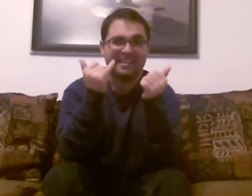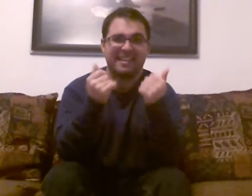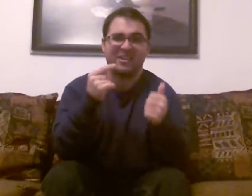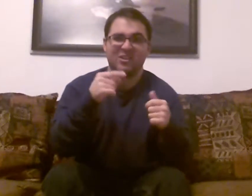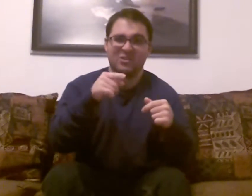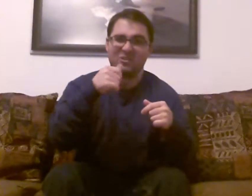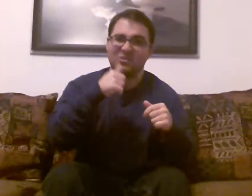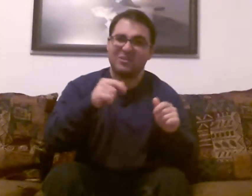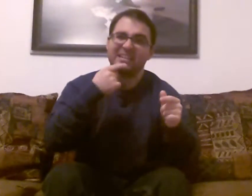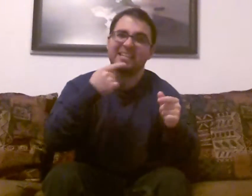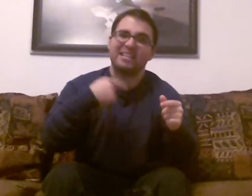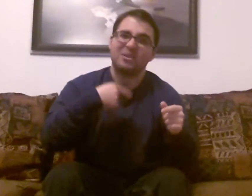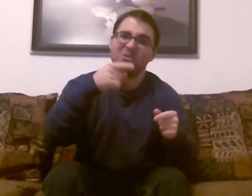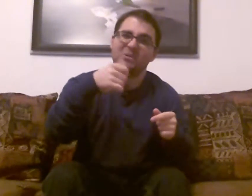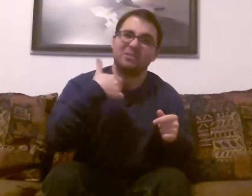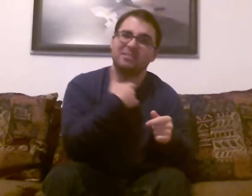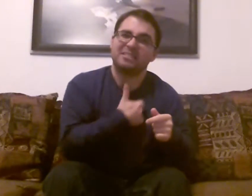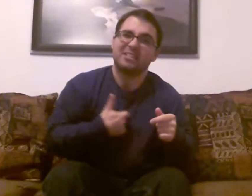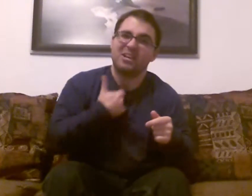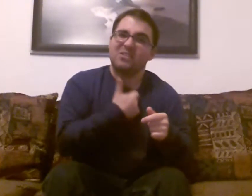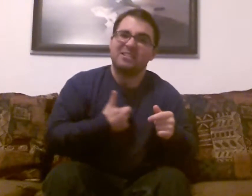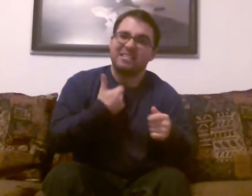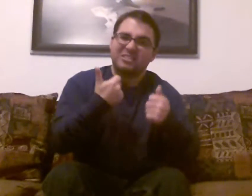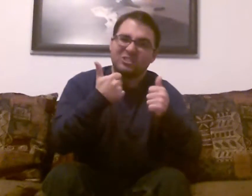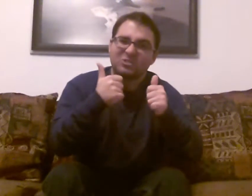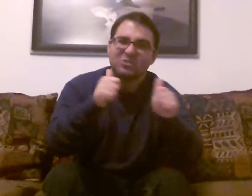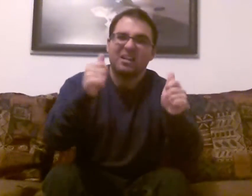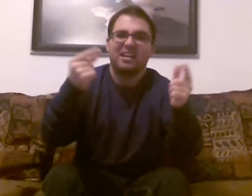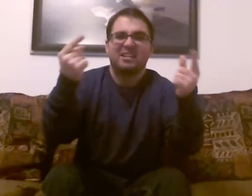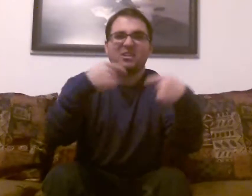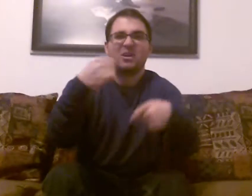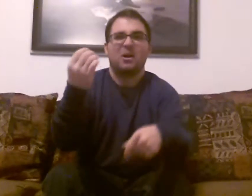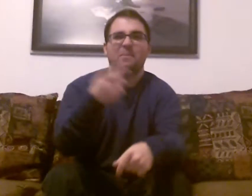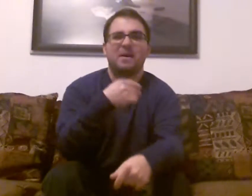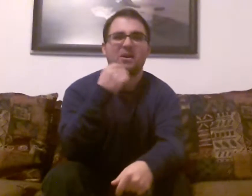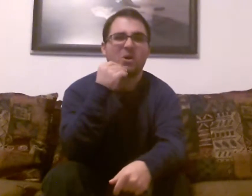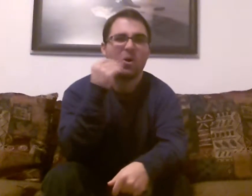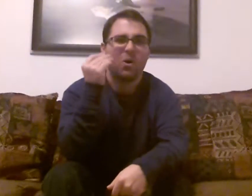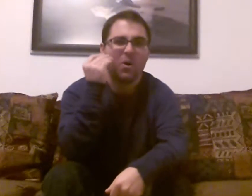Now you're trying to tell me that you're sorry, and you're trying to come back home.